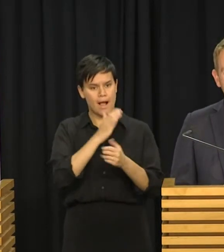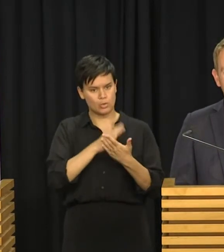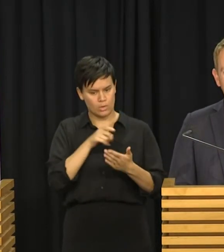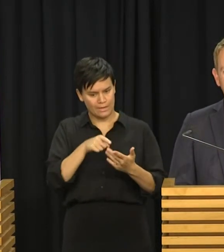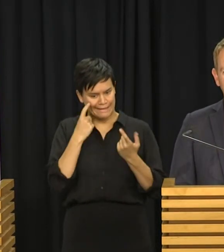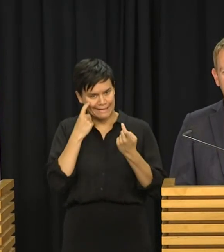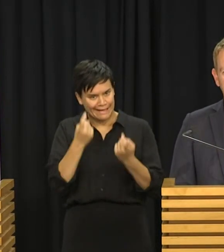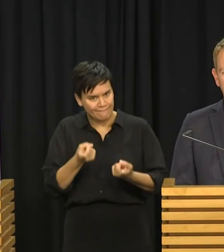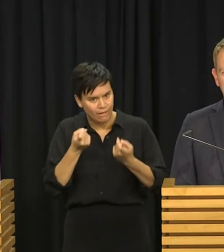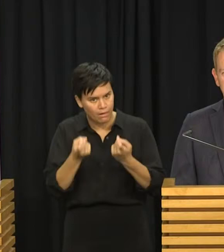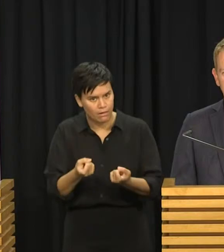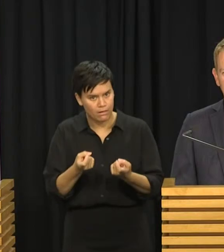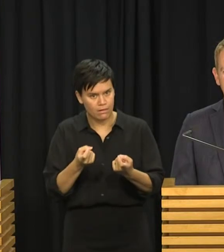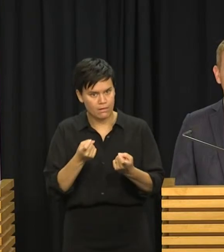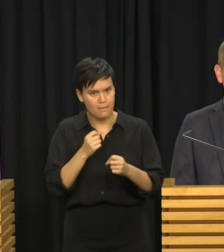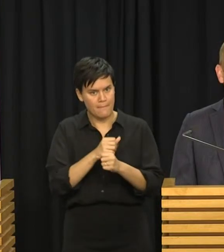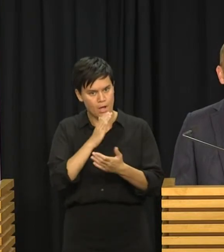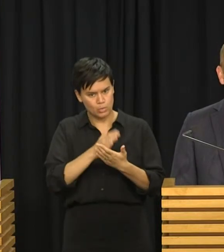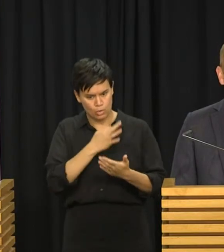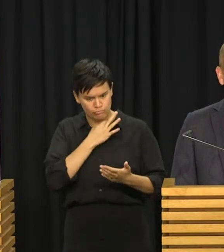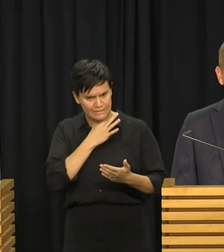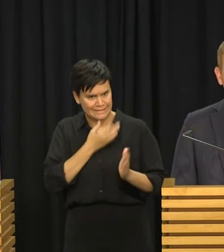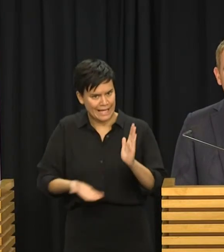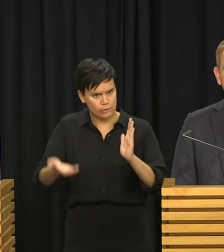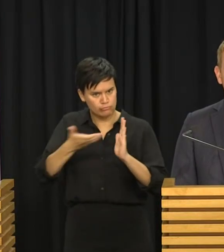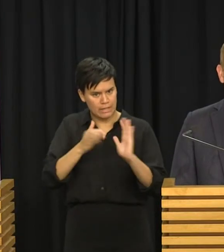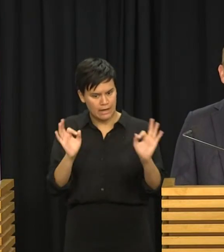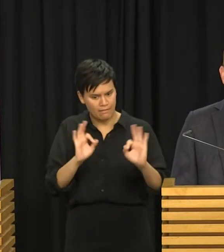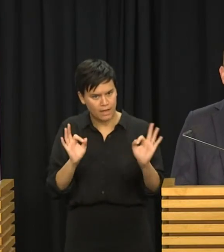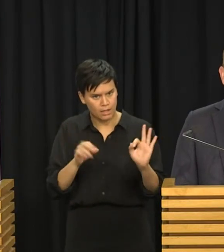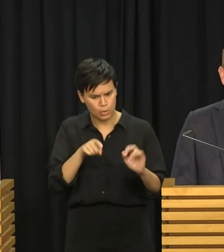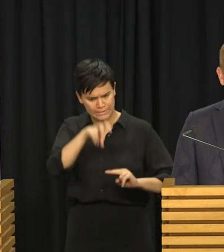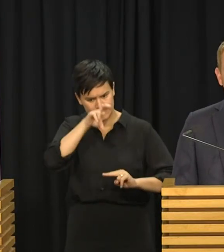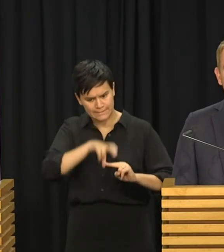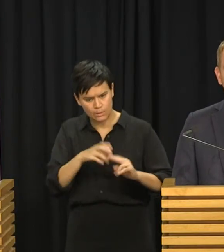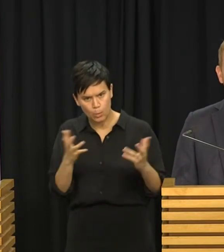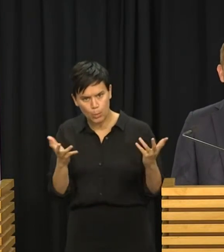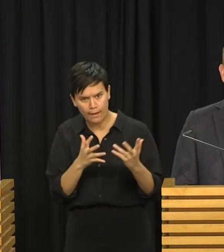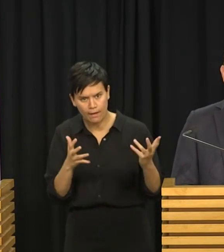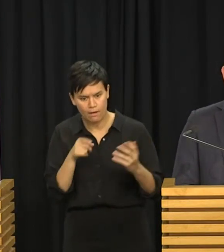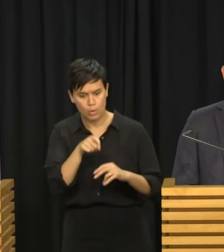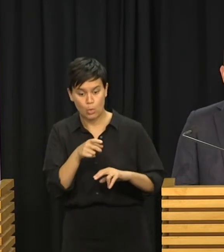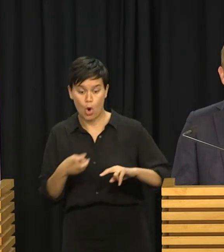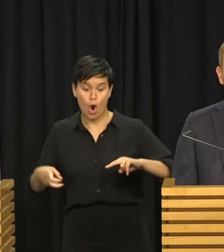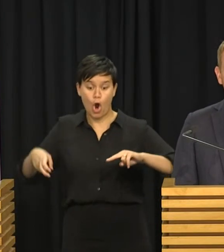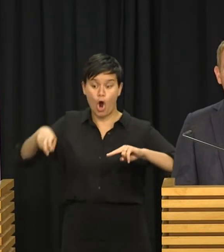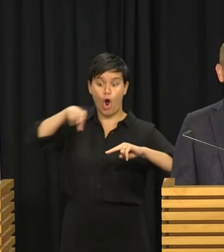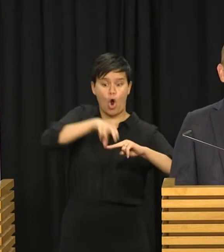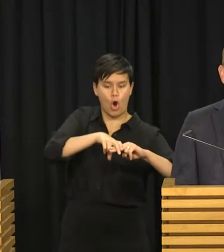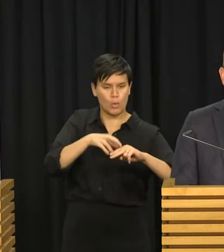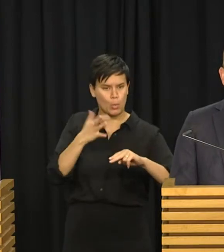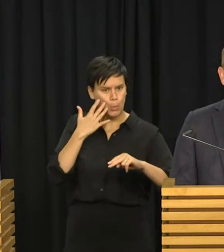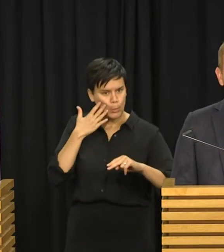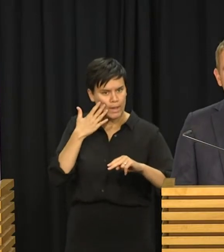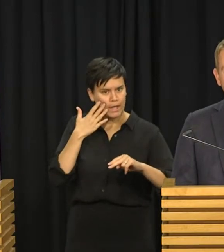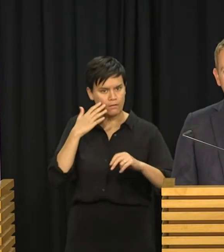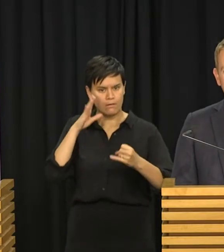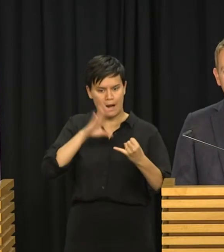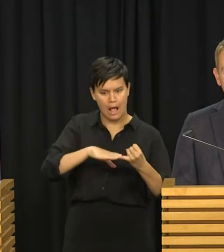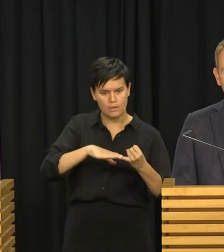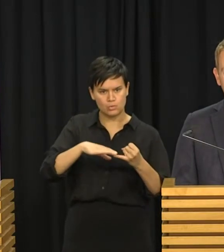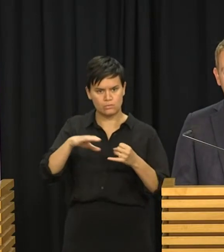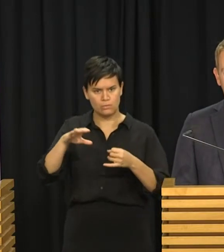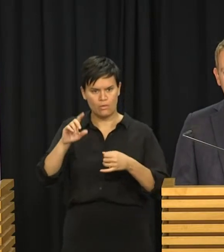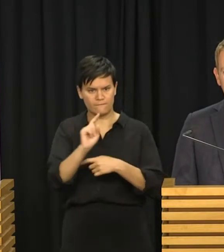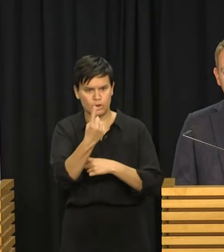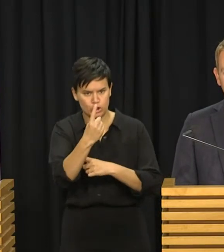protections around making sure that they're not an additional risk. That includes where they sit on the plane, when they get on the plane, how all of that is managed, what PPE they're wearing